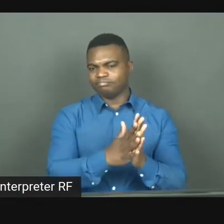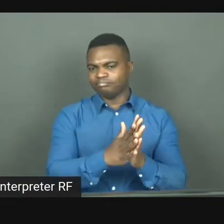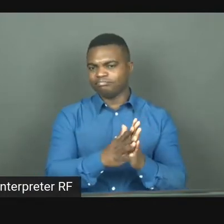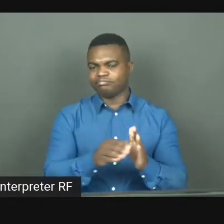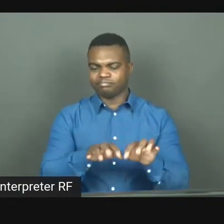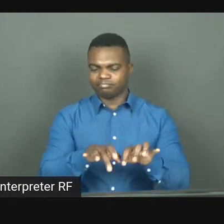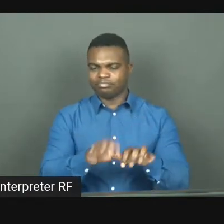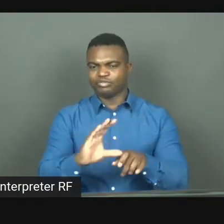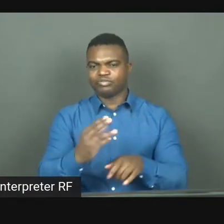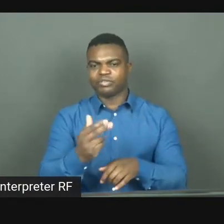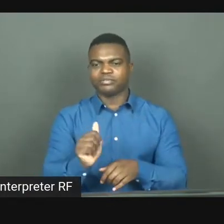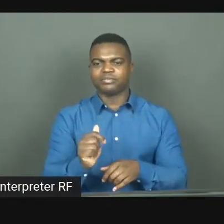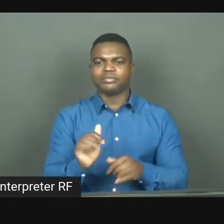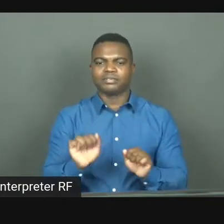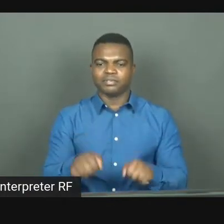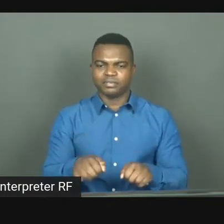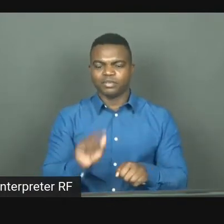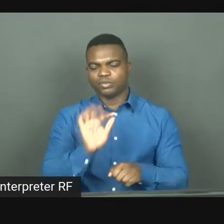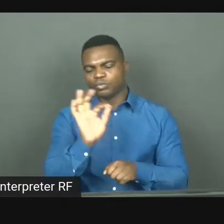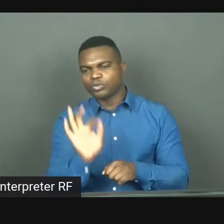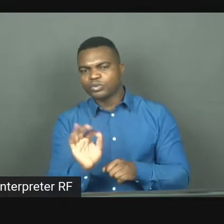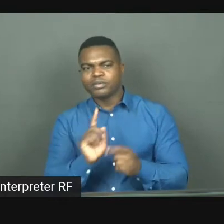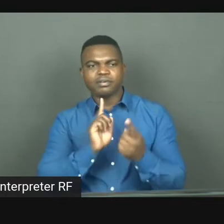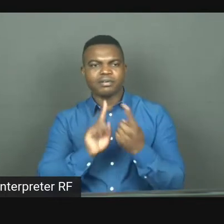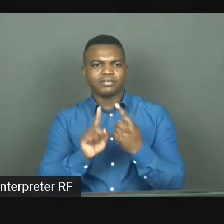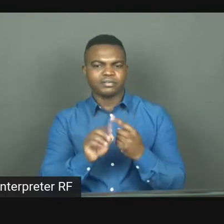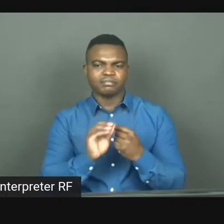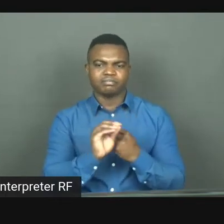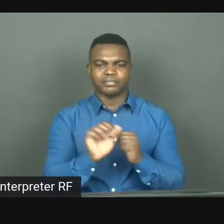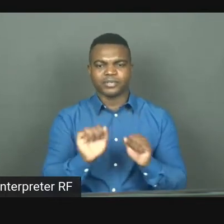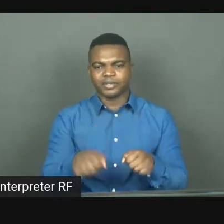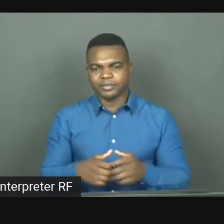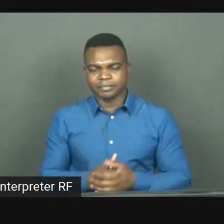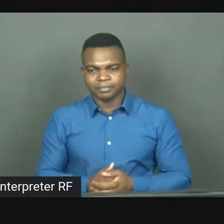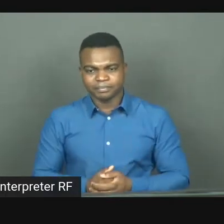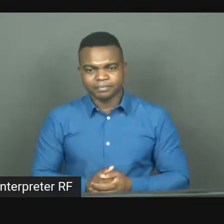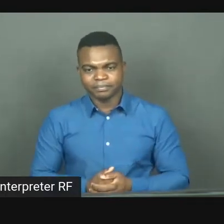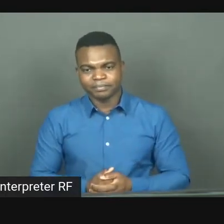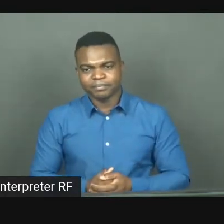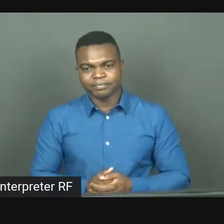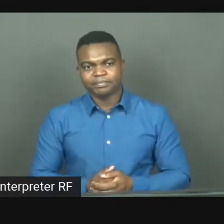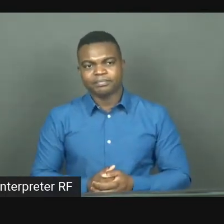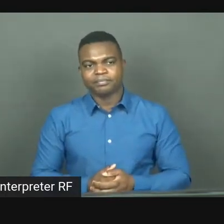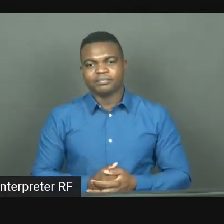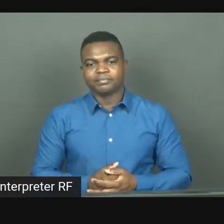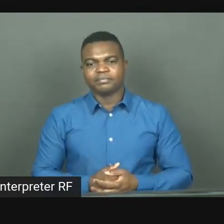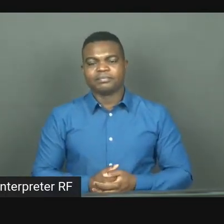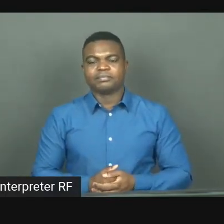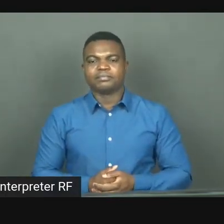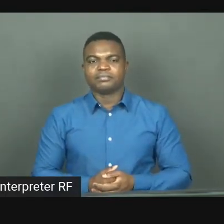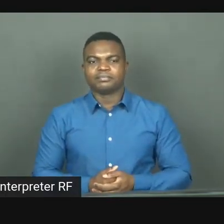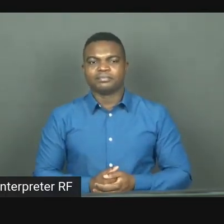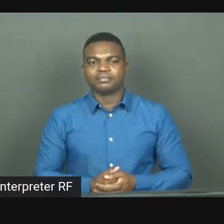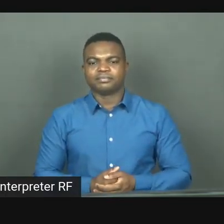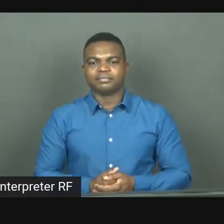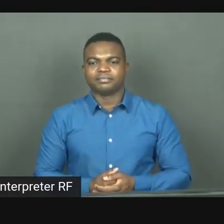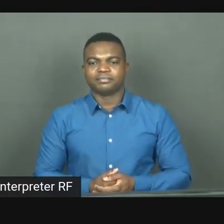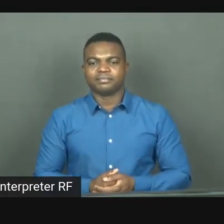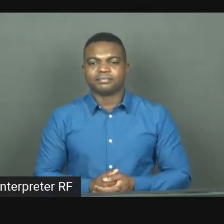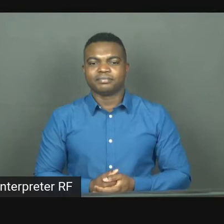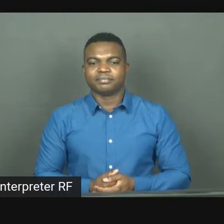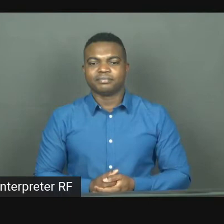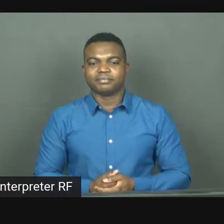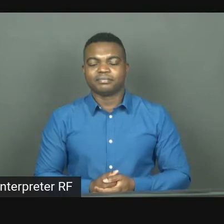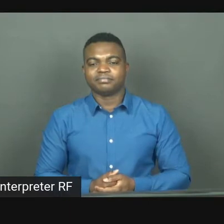Wonderful to be here. And thanks, Tanya. The core humanitarian standards, so important. Thanks for all you're